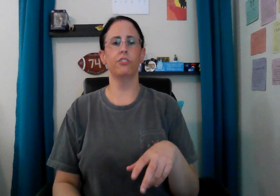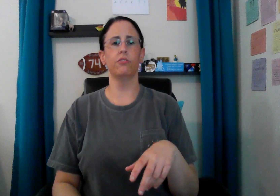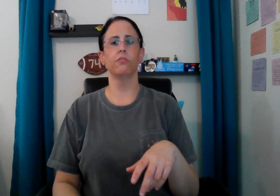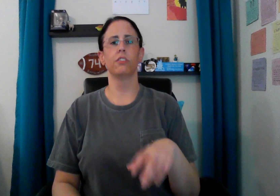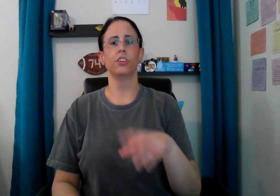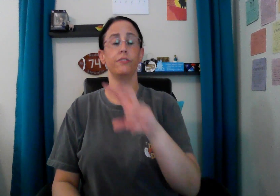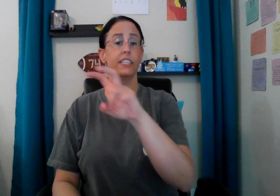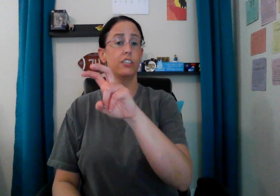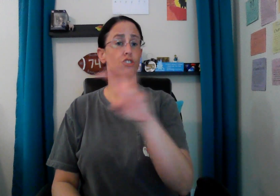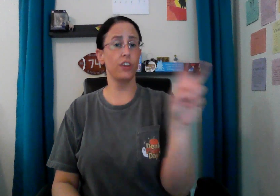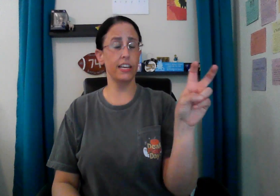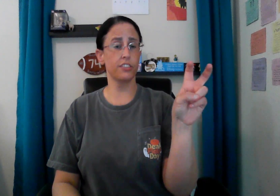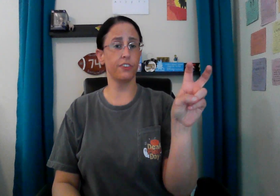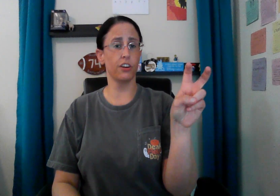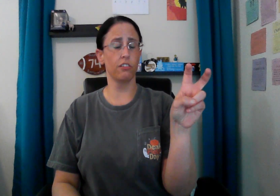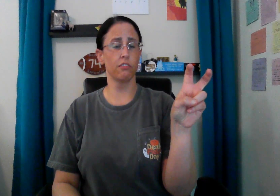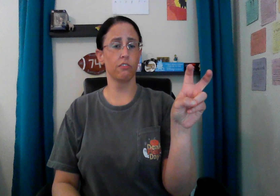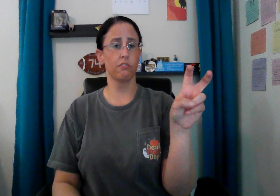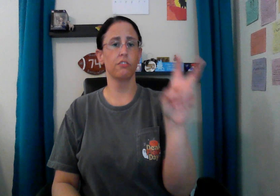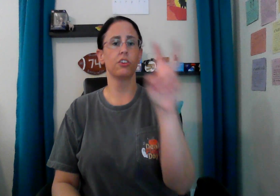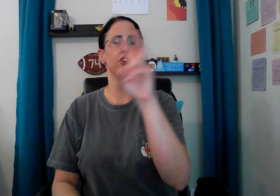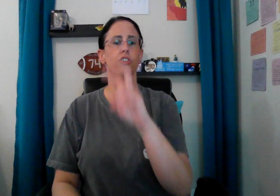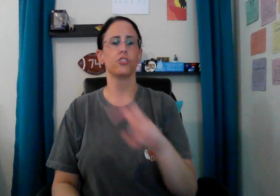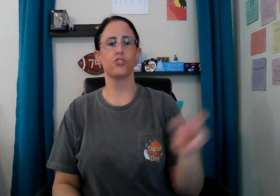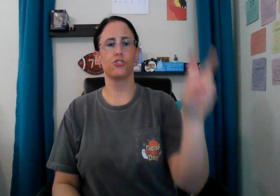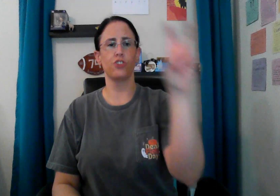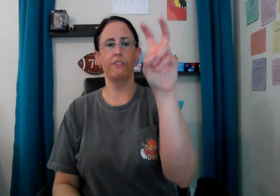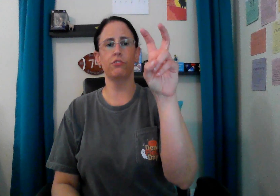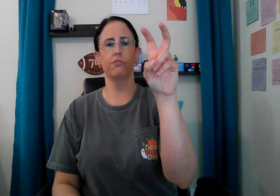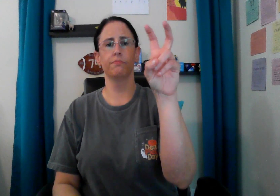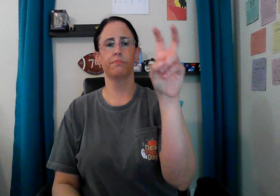Travel. You've seen transfer, travel.